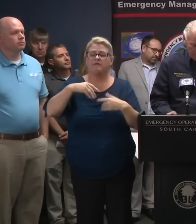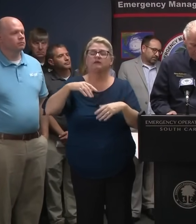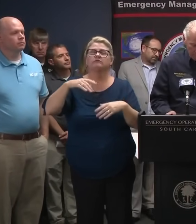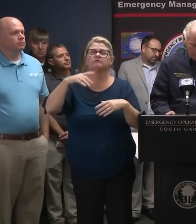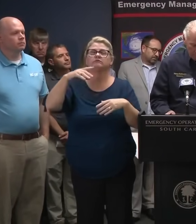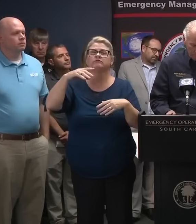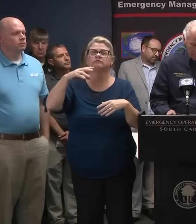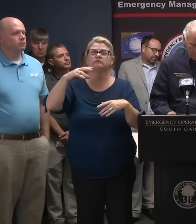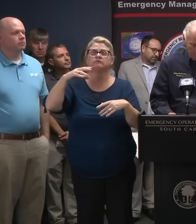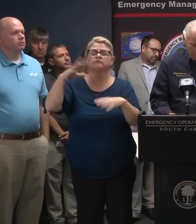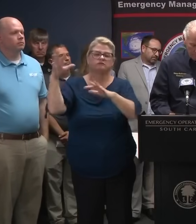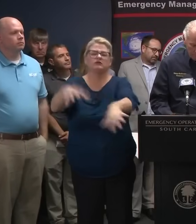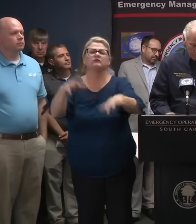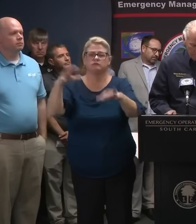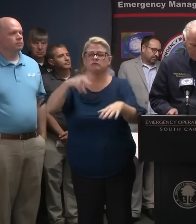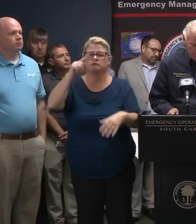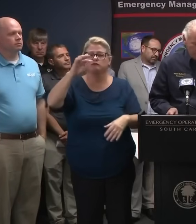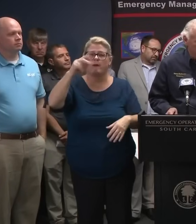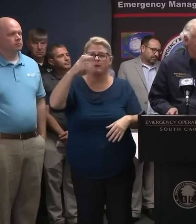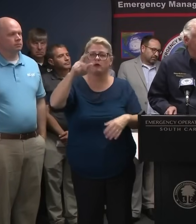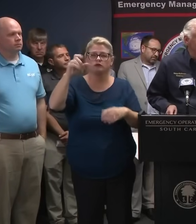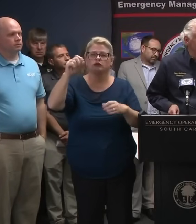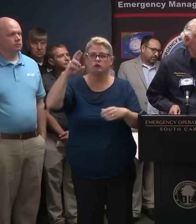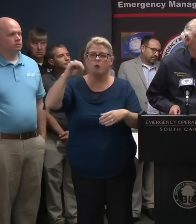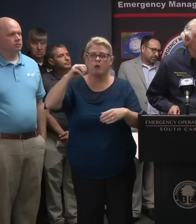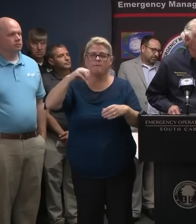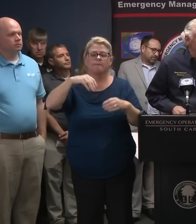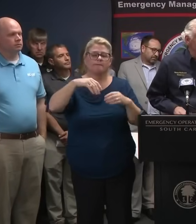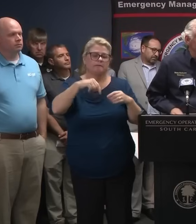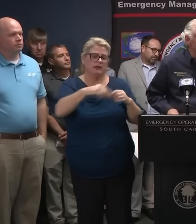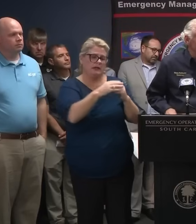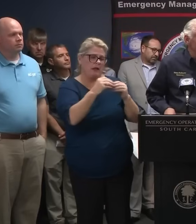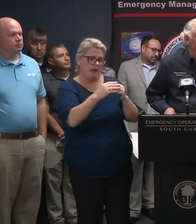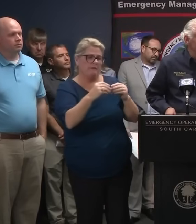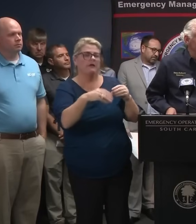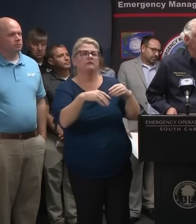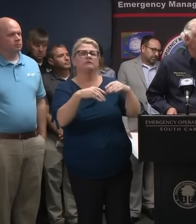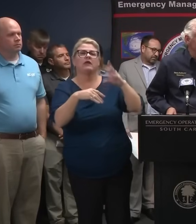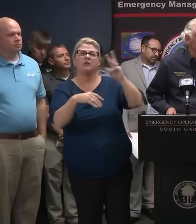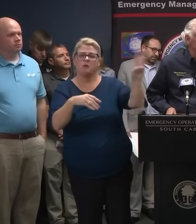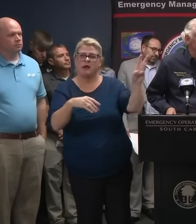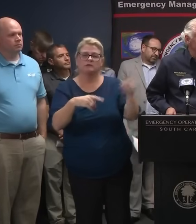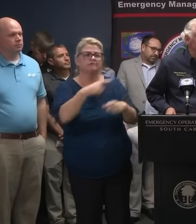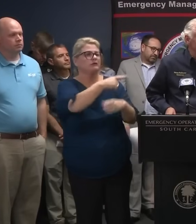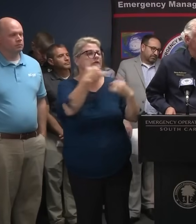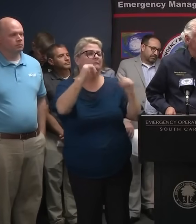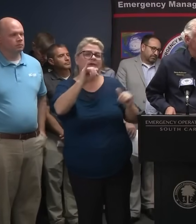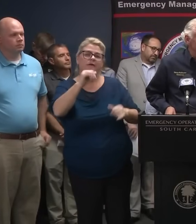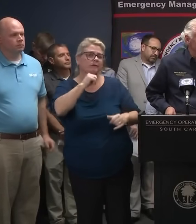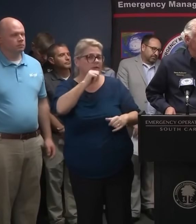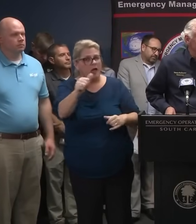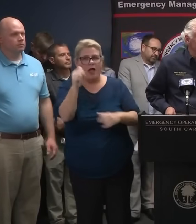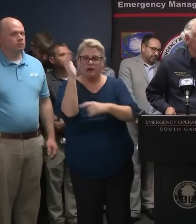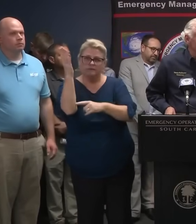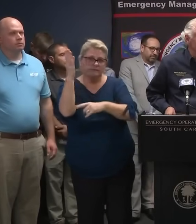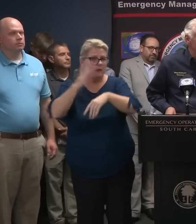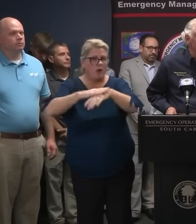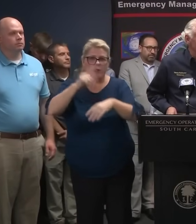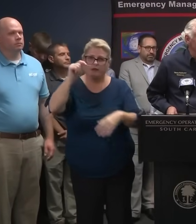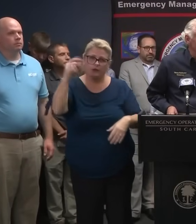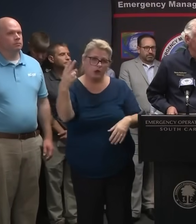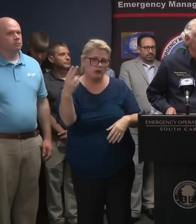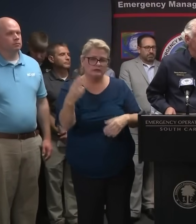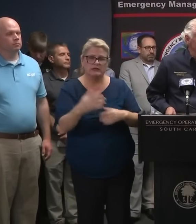the Midlands, indicating we're going to get some stronger winds further west. But you still didn't do any kind of media briefing ahead of that on Thursday.